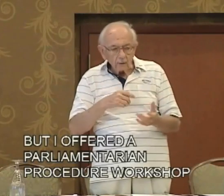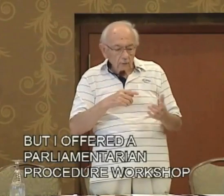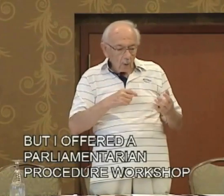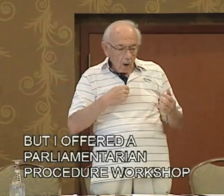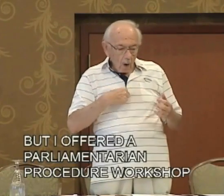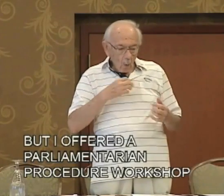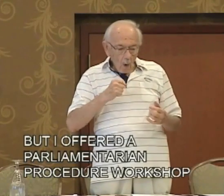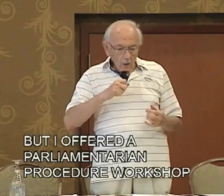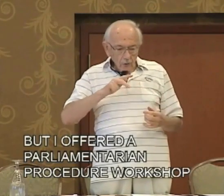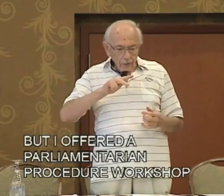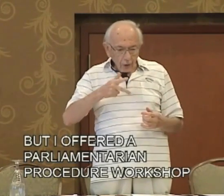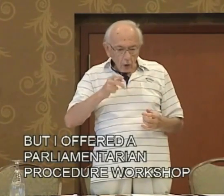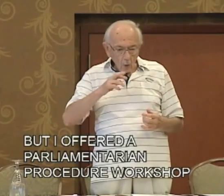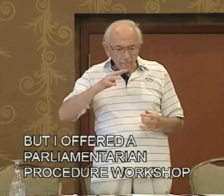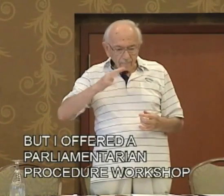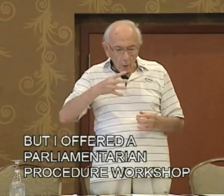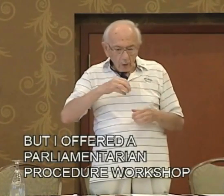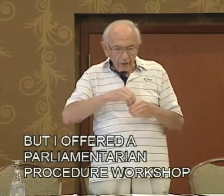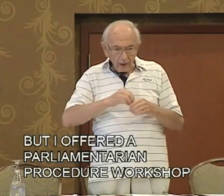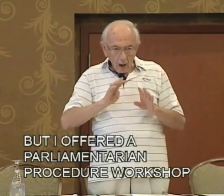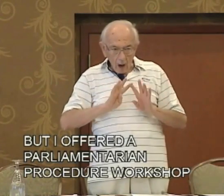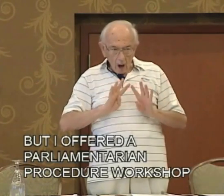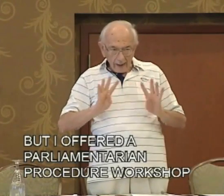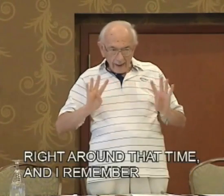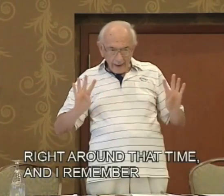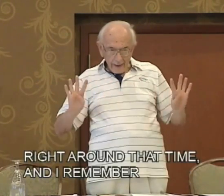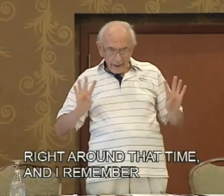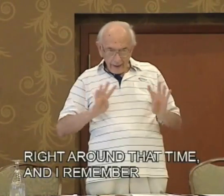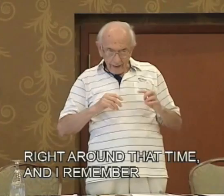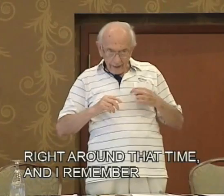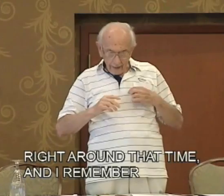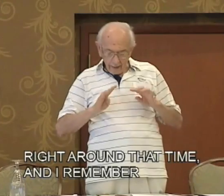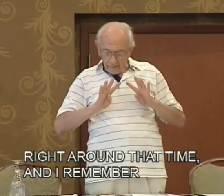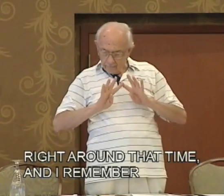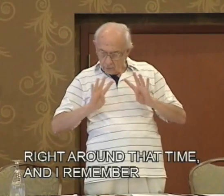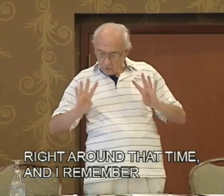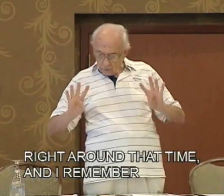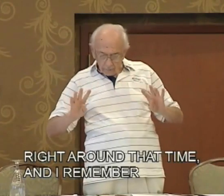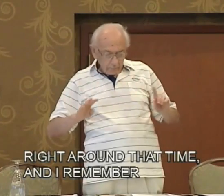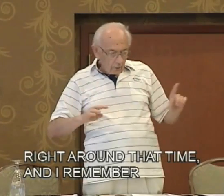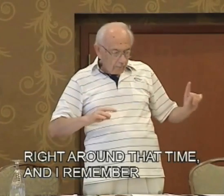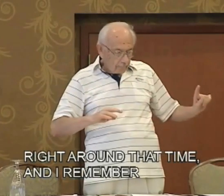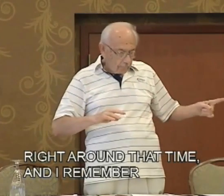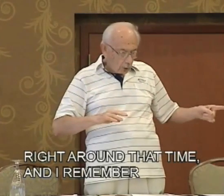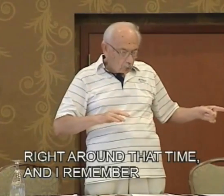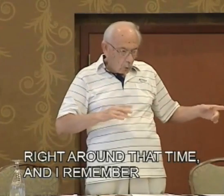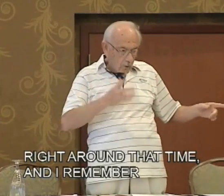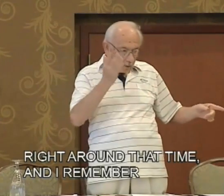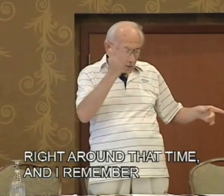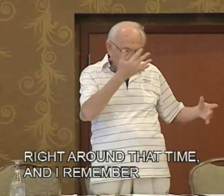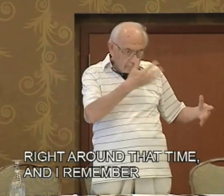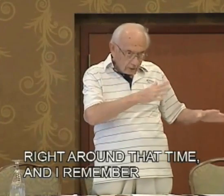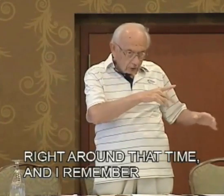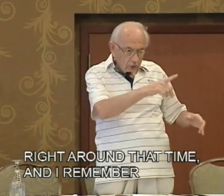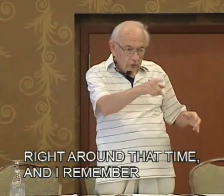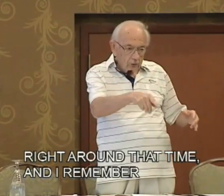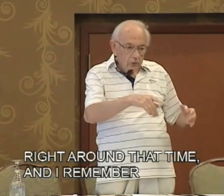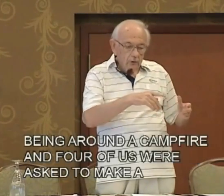just you know basically reminisce and tell some stories and I think I was third or fourth in line so the first